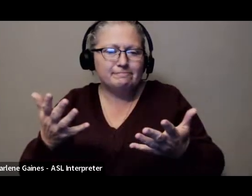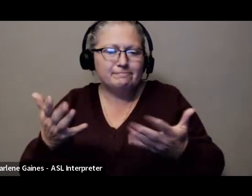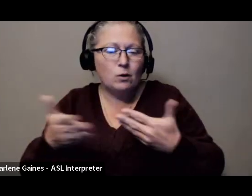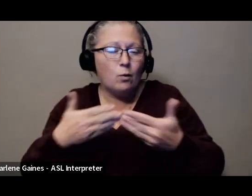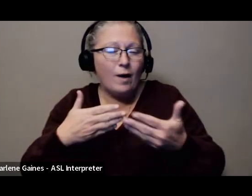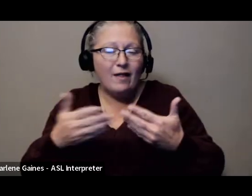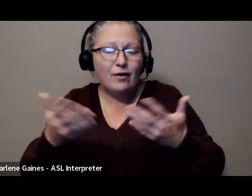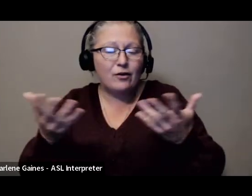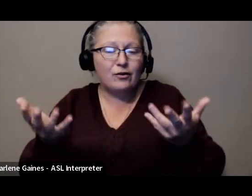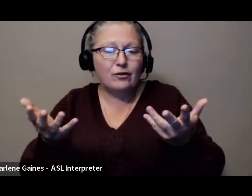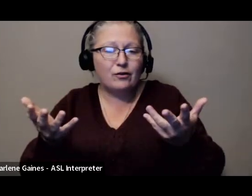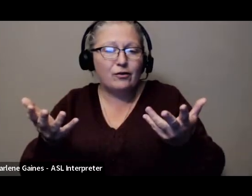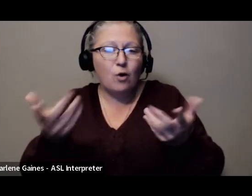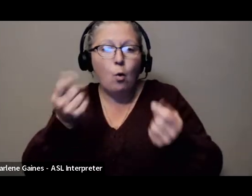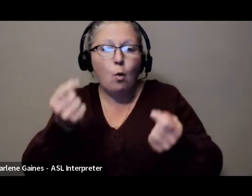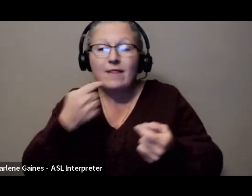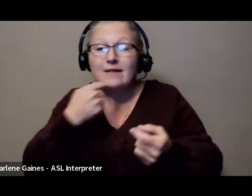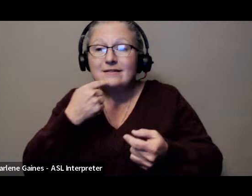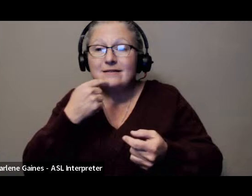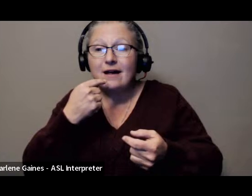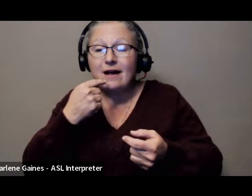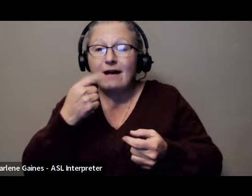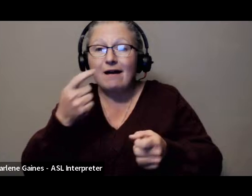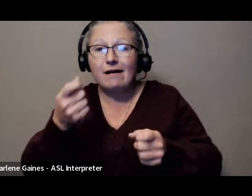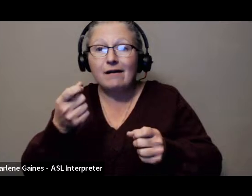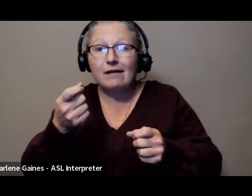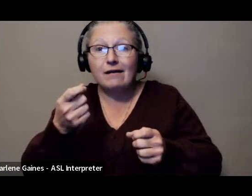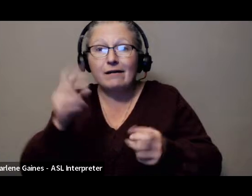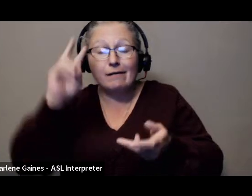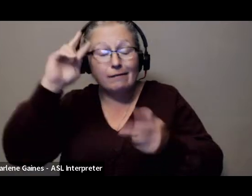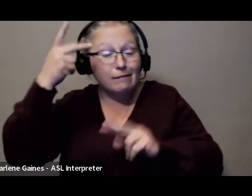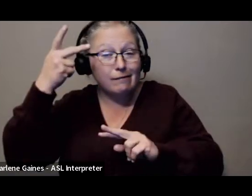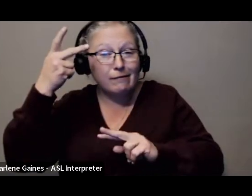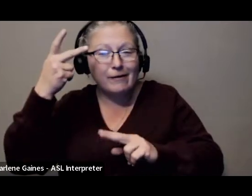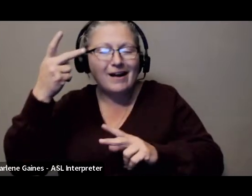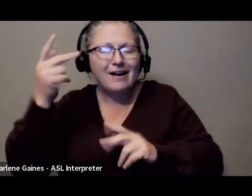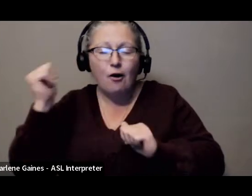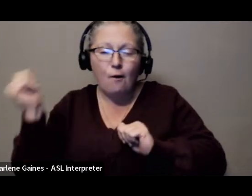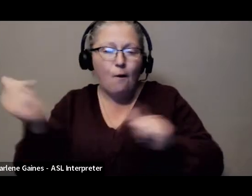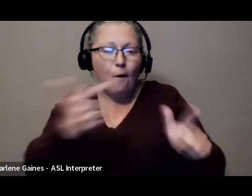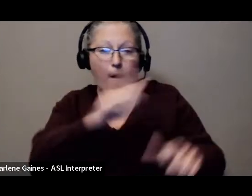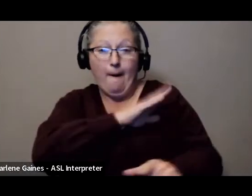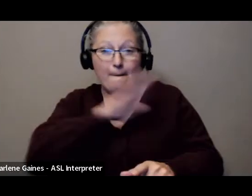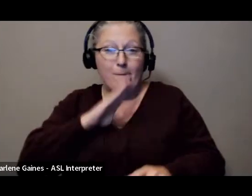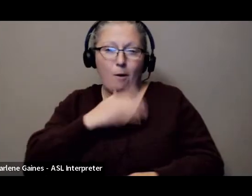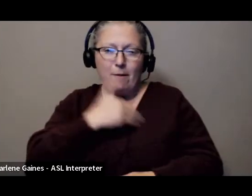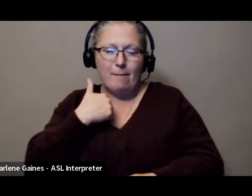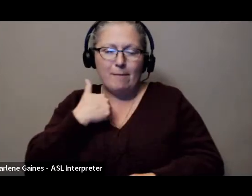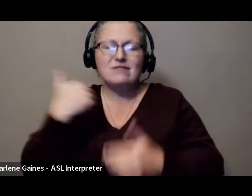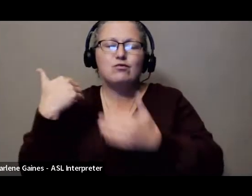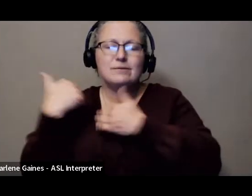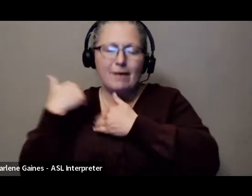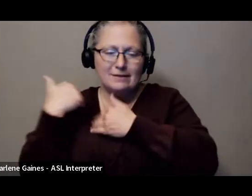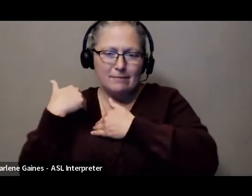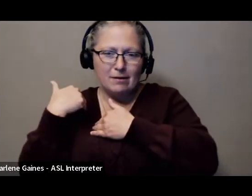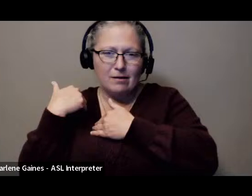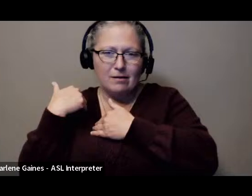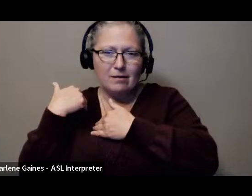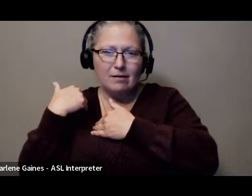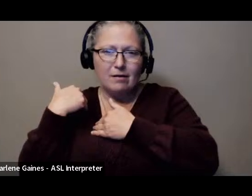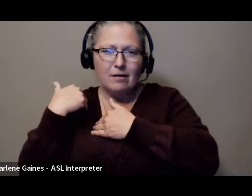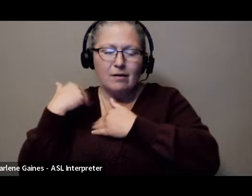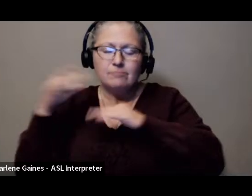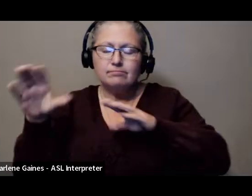Whether what was said was taken out of context, I think we all, as board members, have a responsibility to